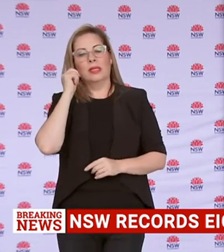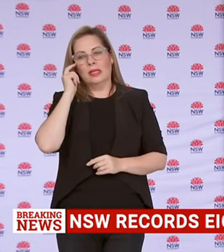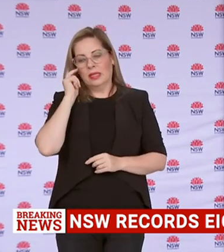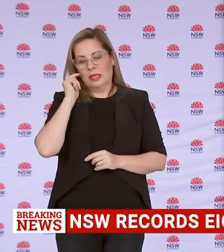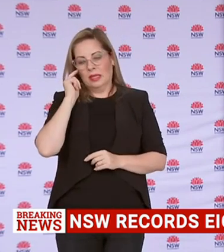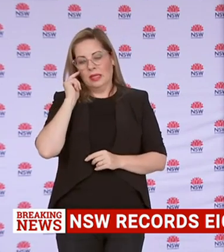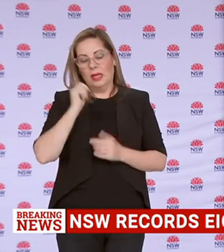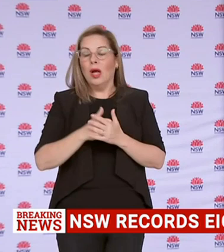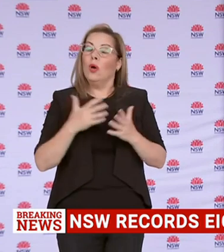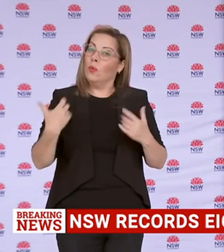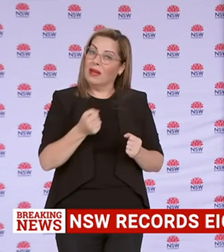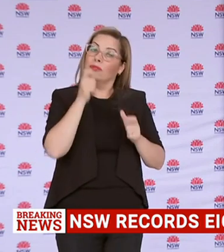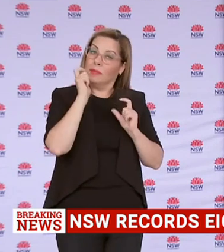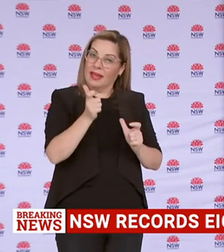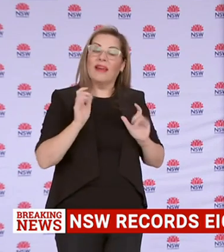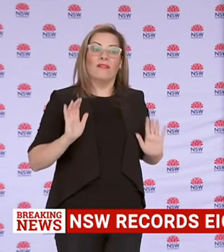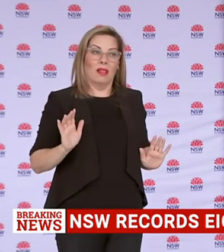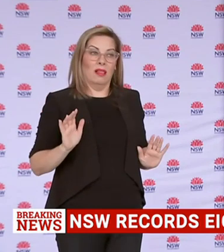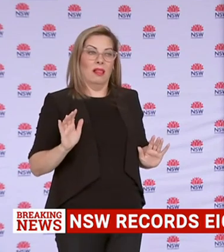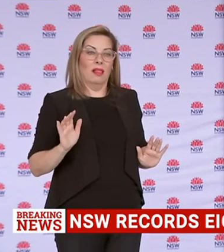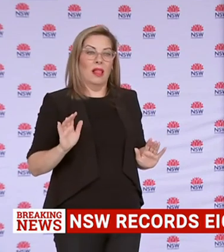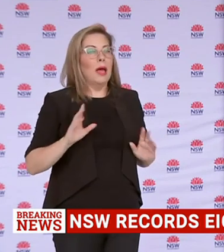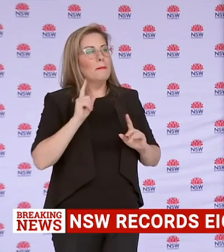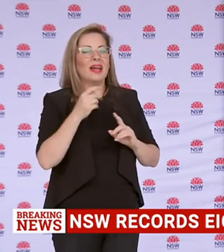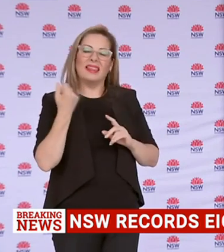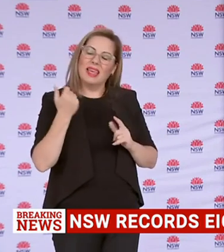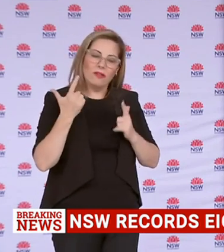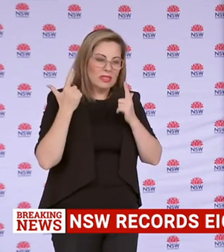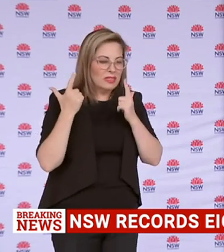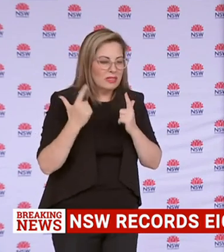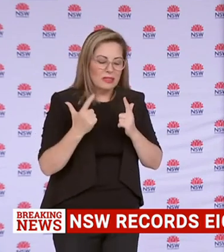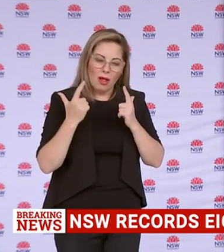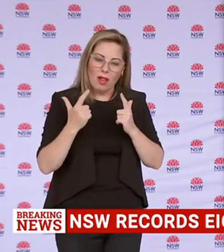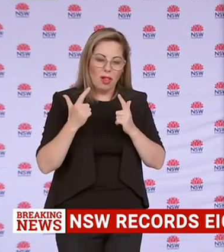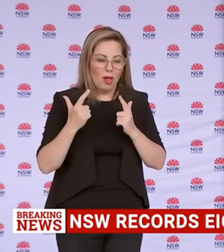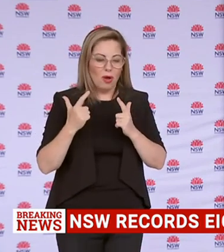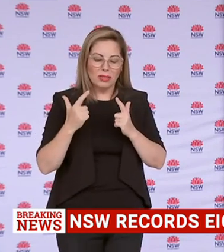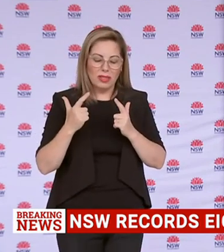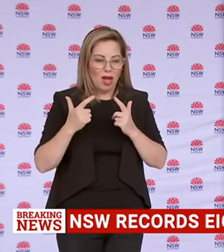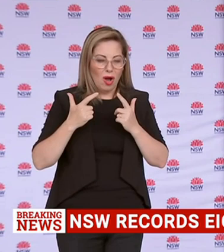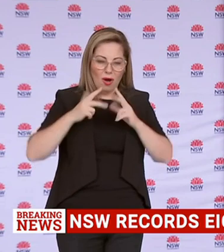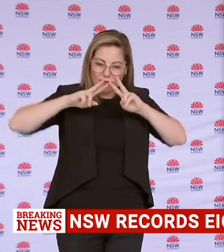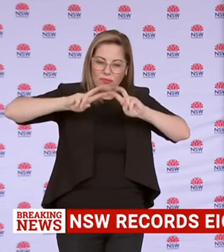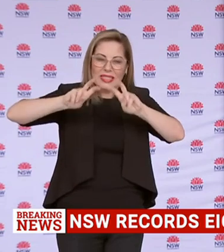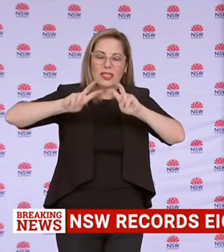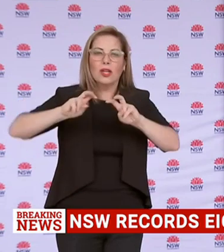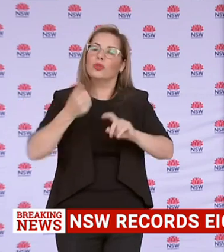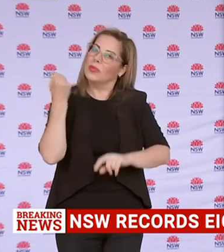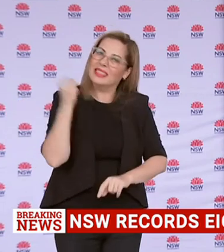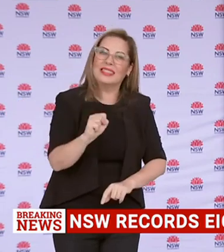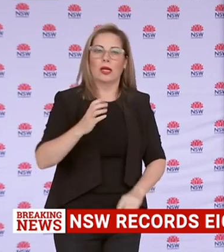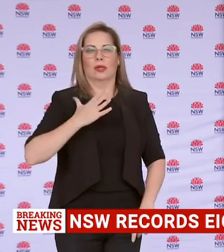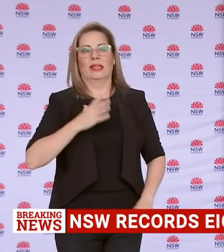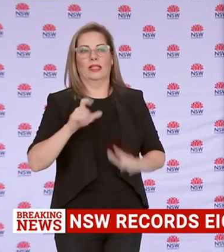but there is a lot of science to still work through. There may be very many other reasons